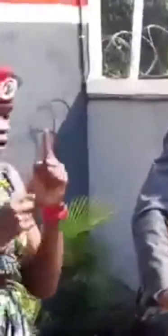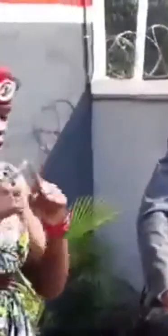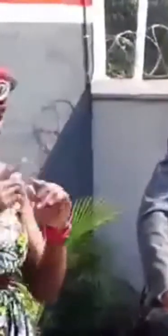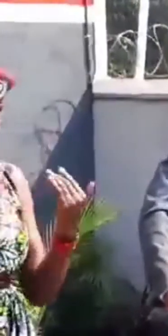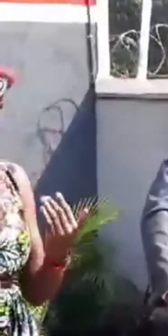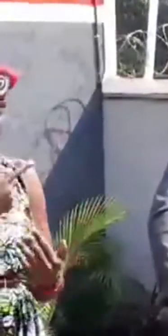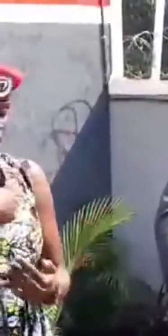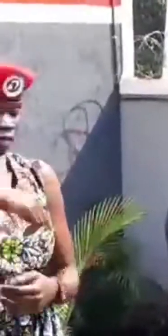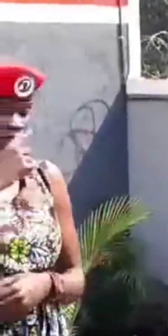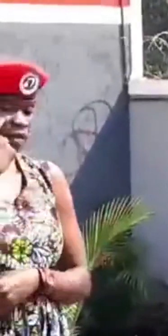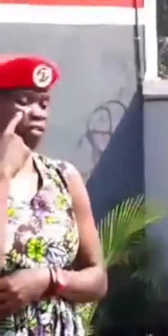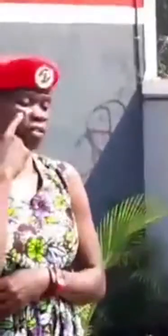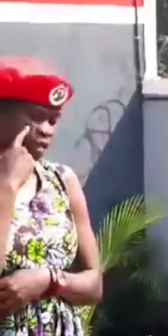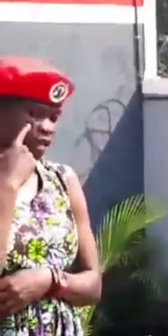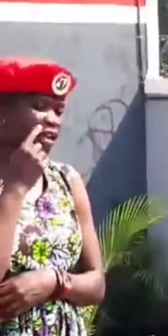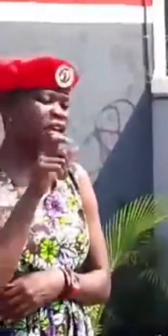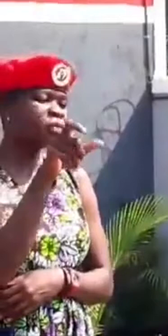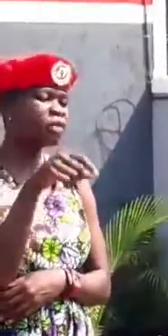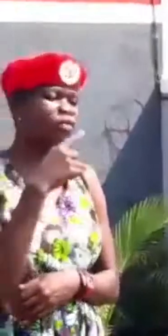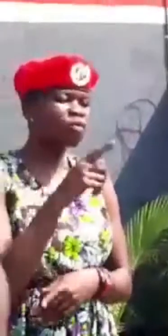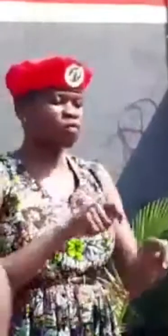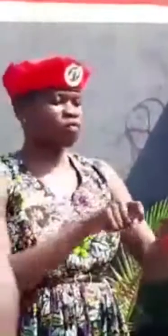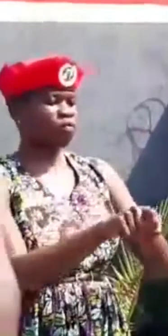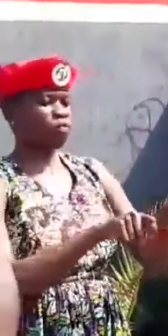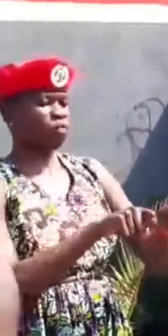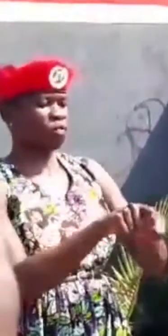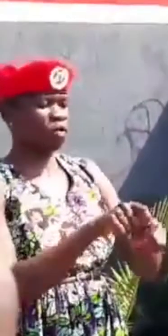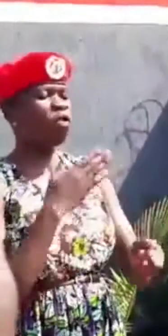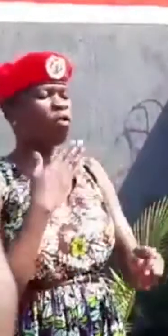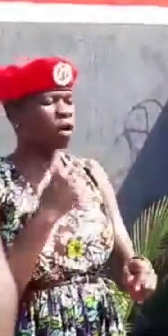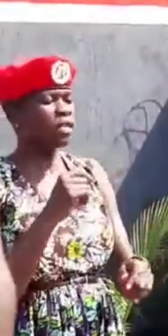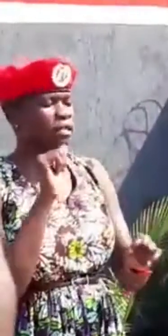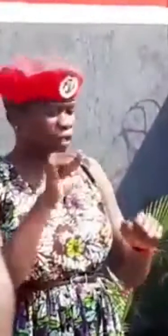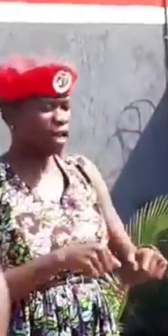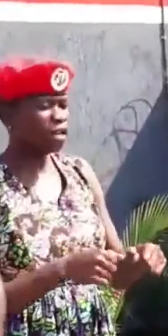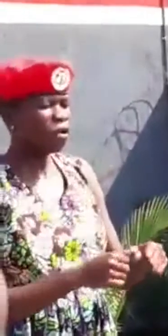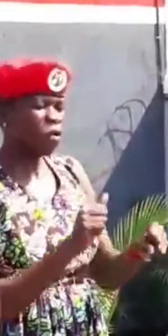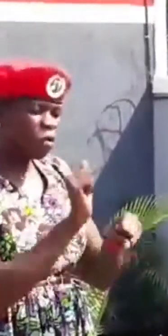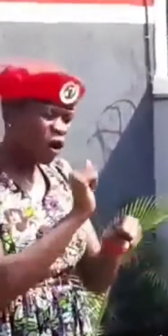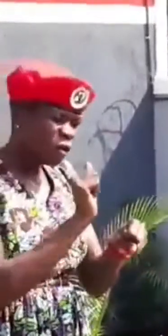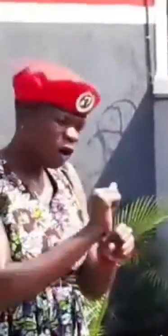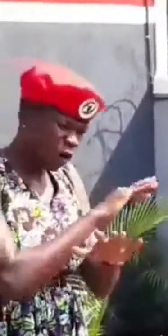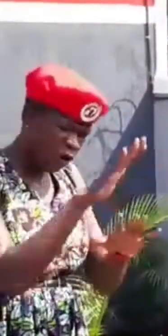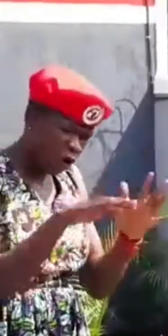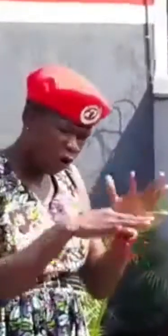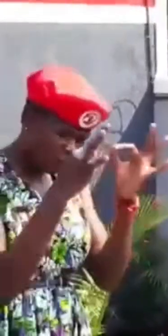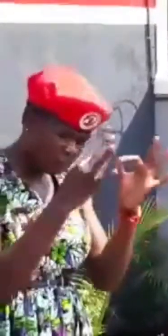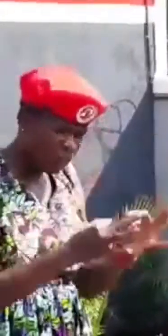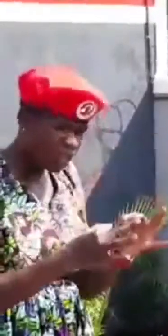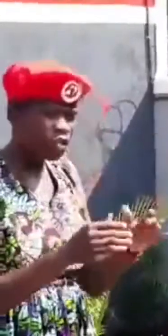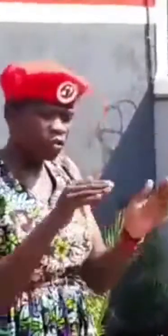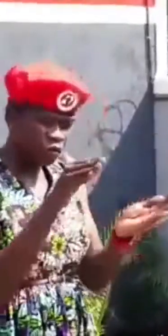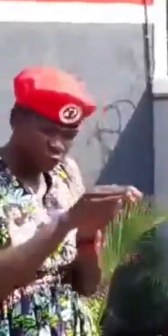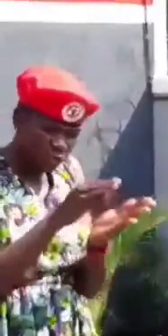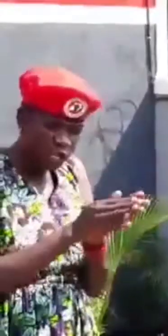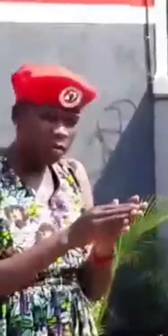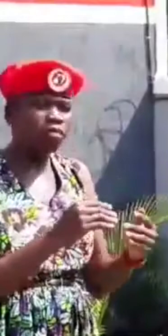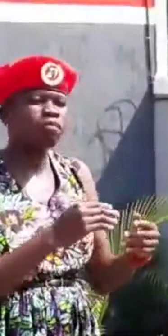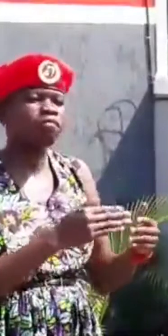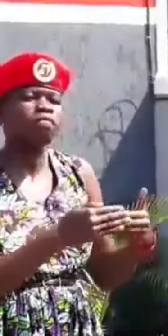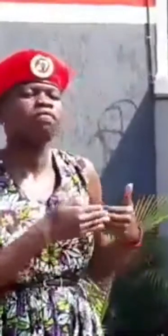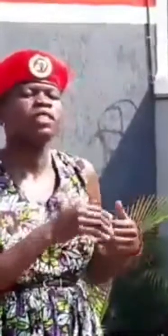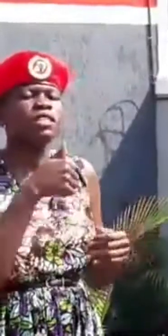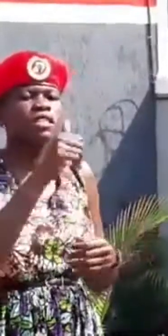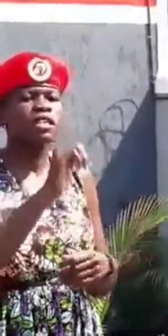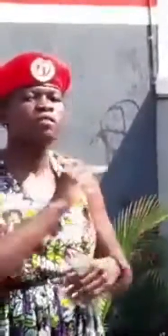a dictator will go to any height and any depth to keep in power. Museveni, like